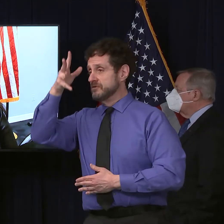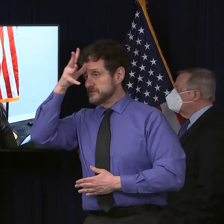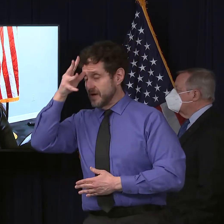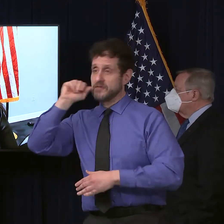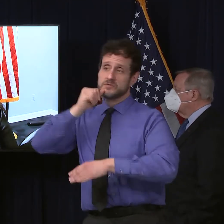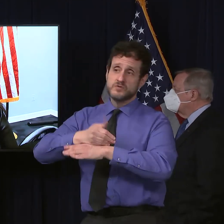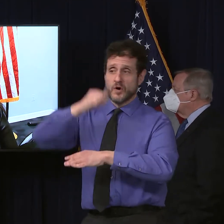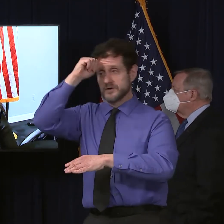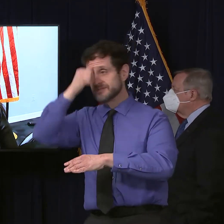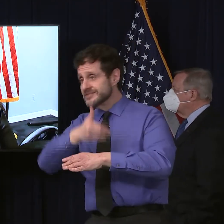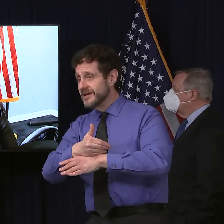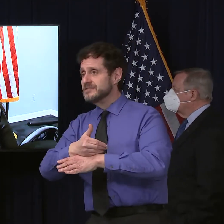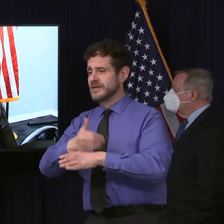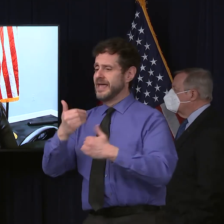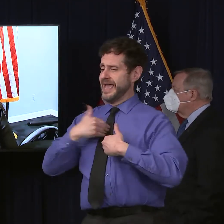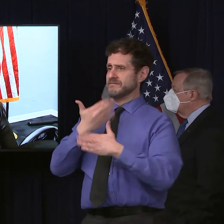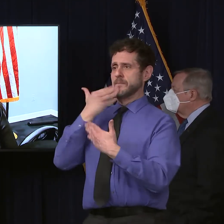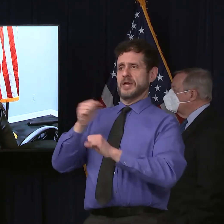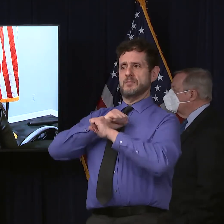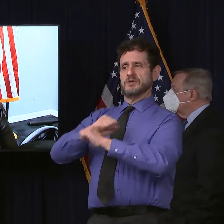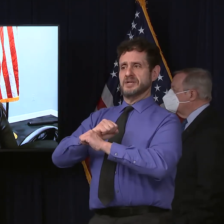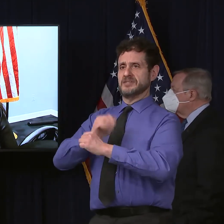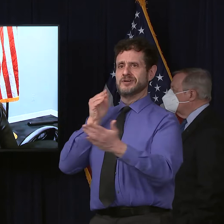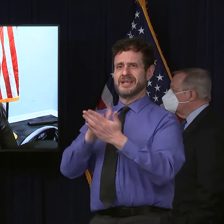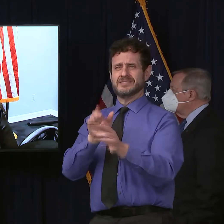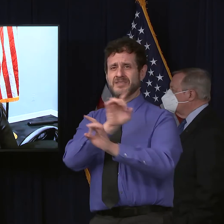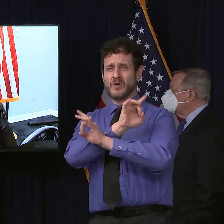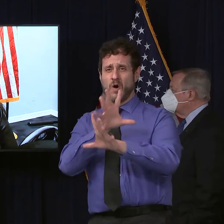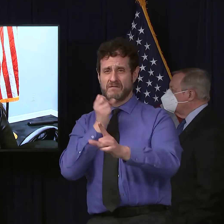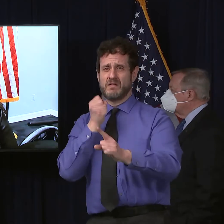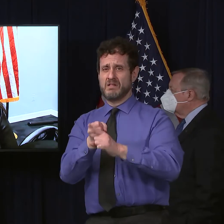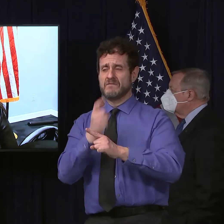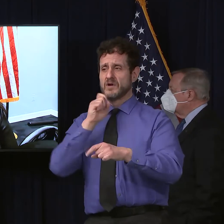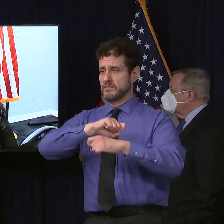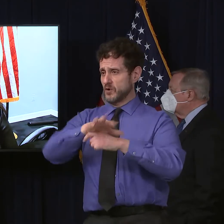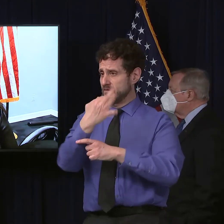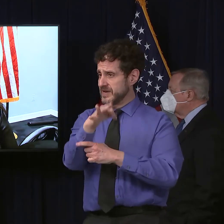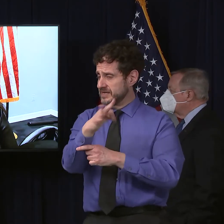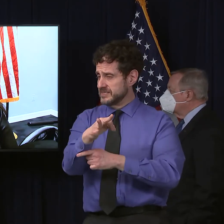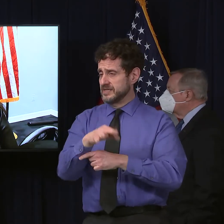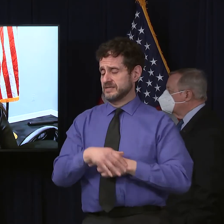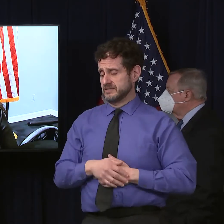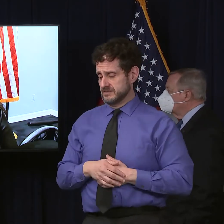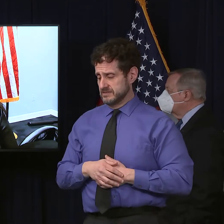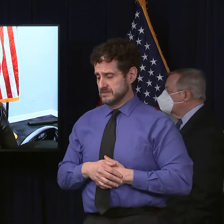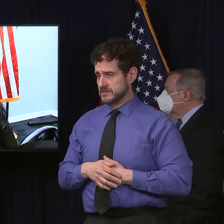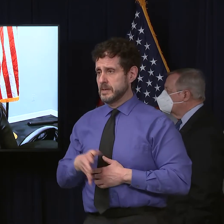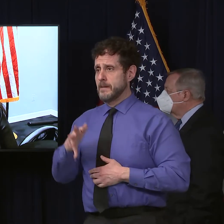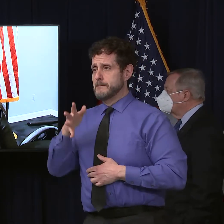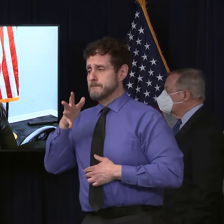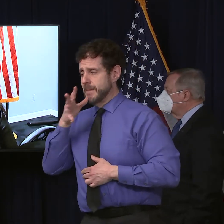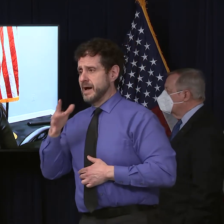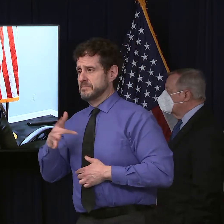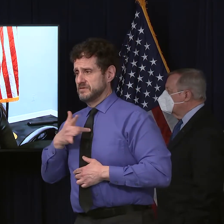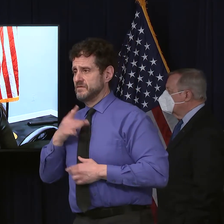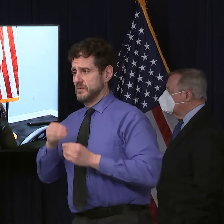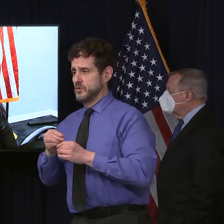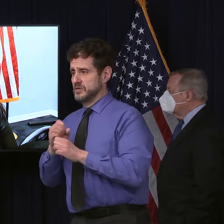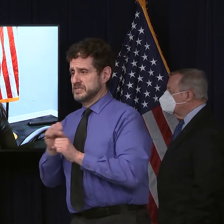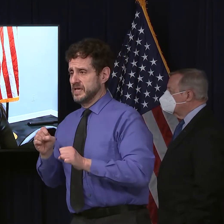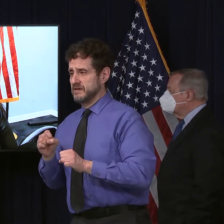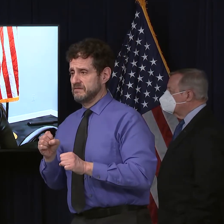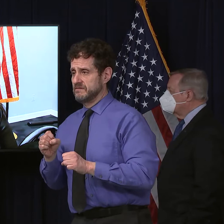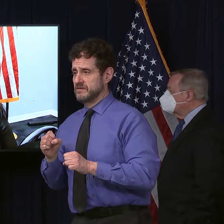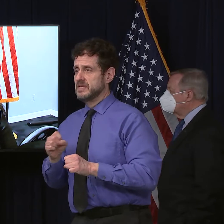sons will be better protected against the awful impacts of this virus. Single moms will be safer, more sure of being around tomorrow